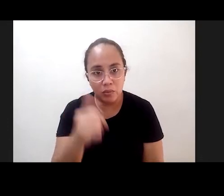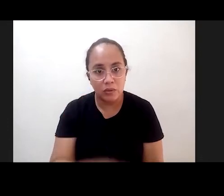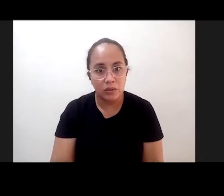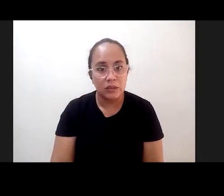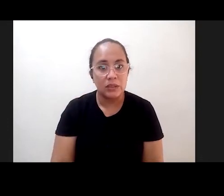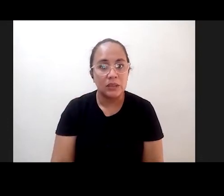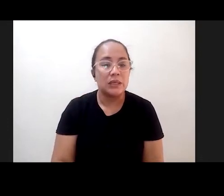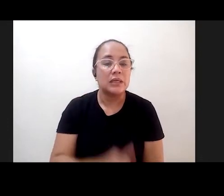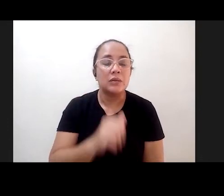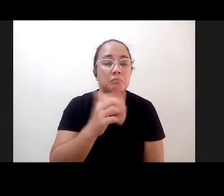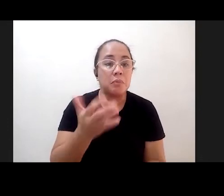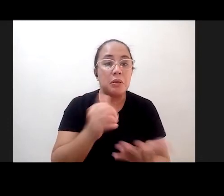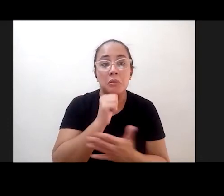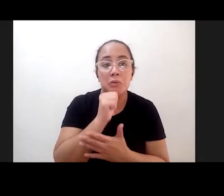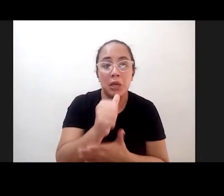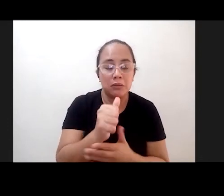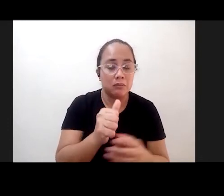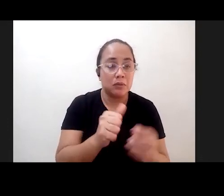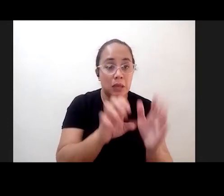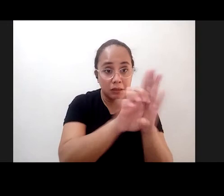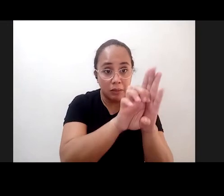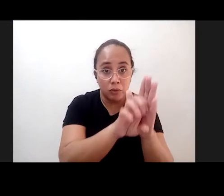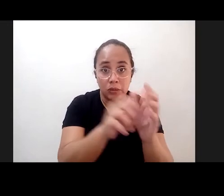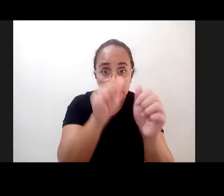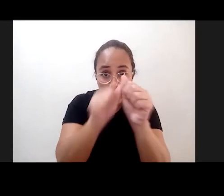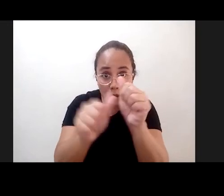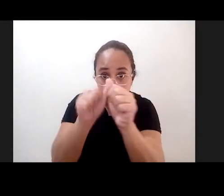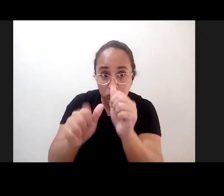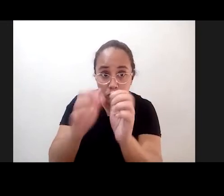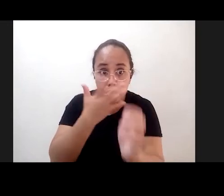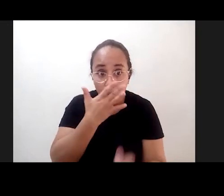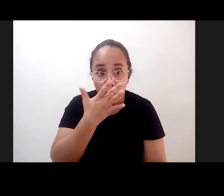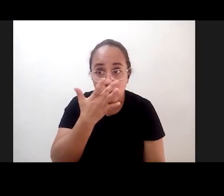example with each color once you teach the color.